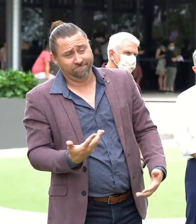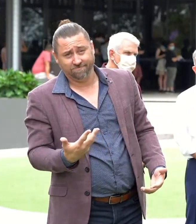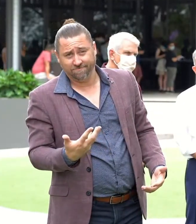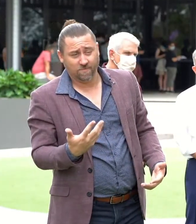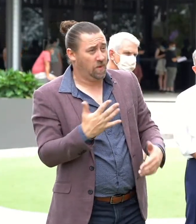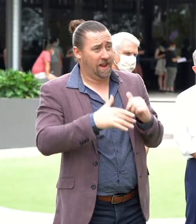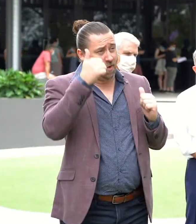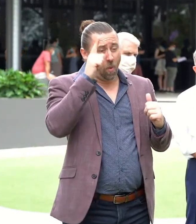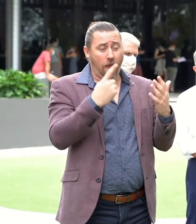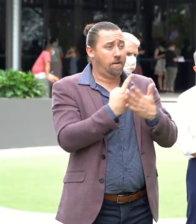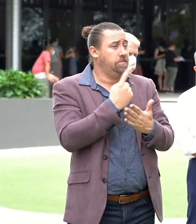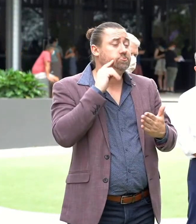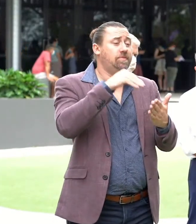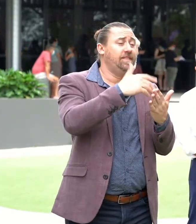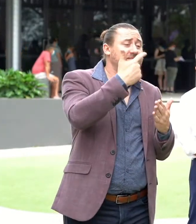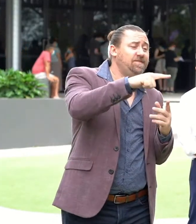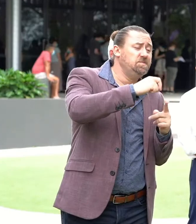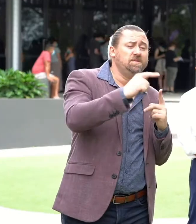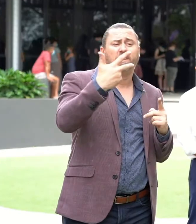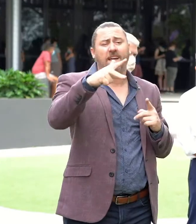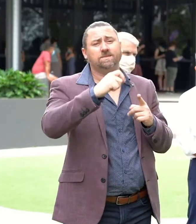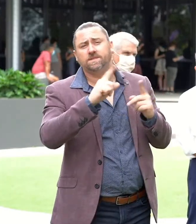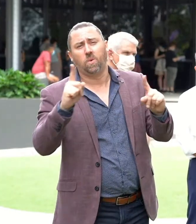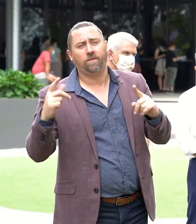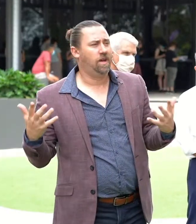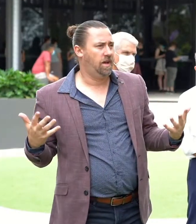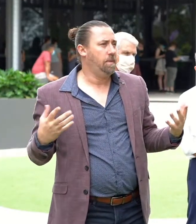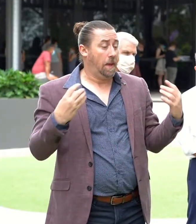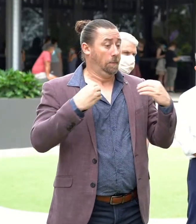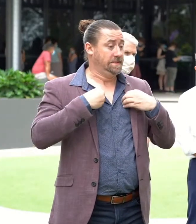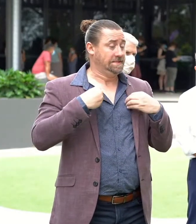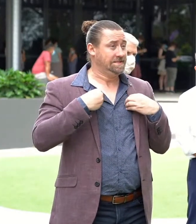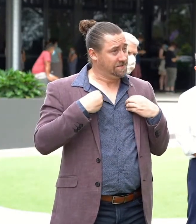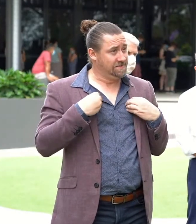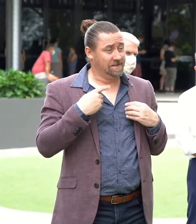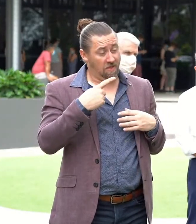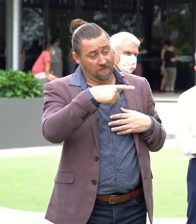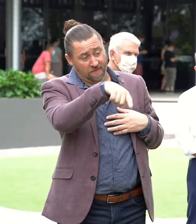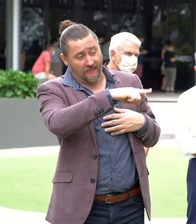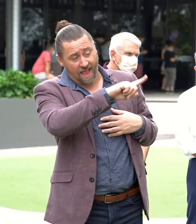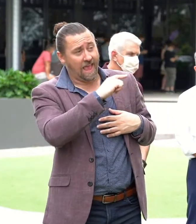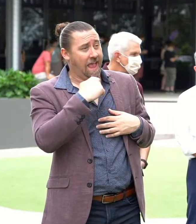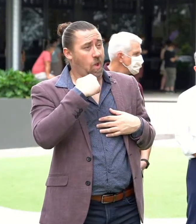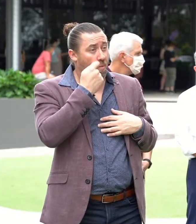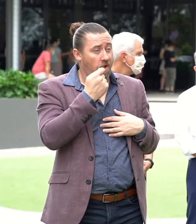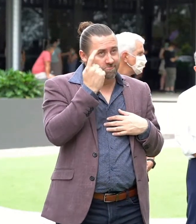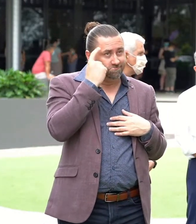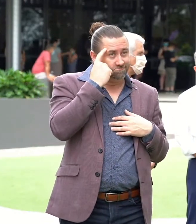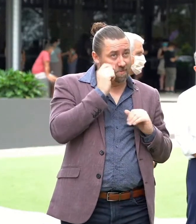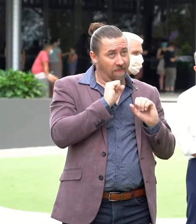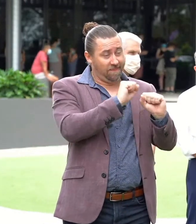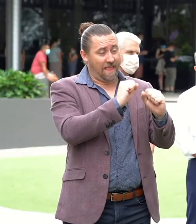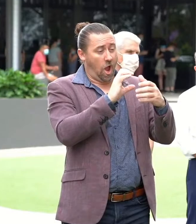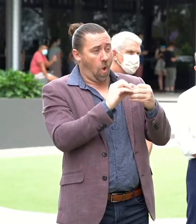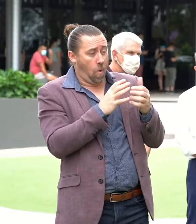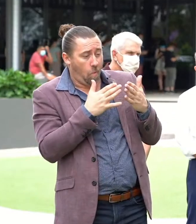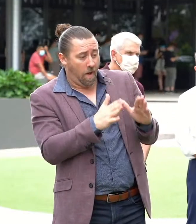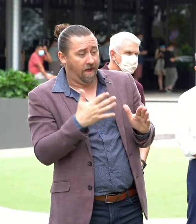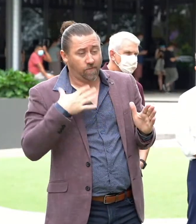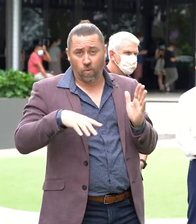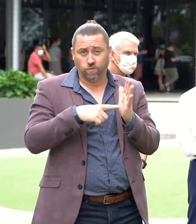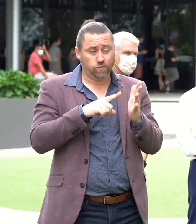off the table, but businesses obviously will be determining how they want to operate, and they will have less restrictions if